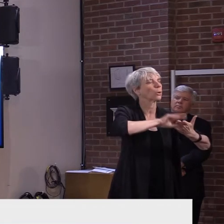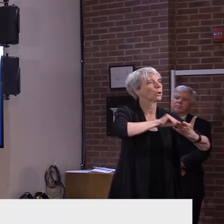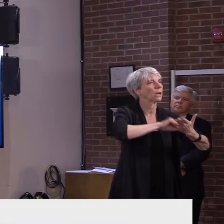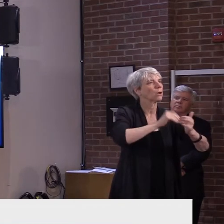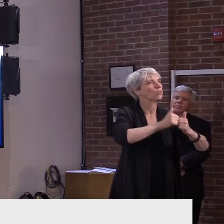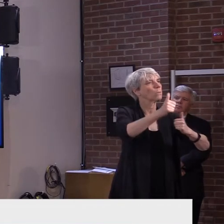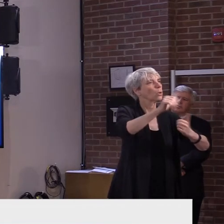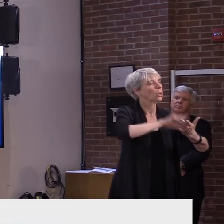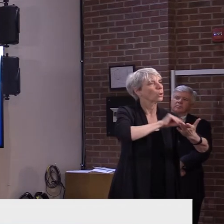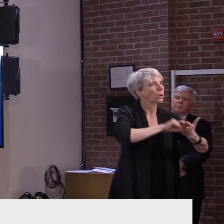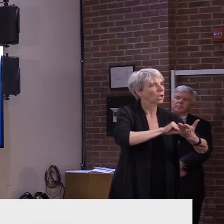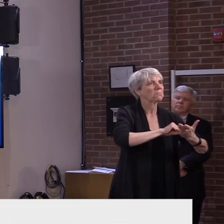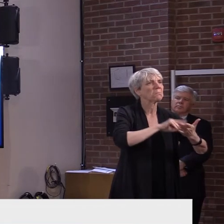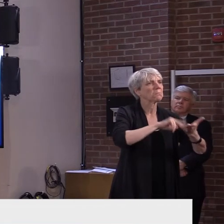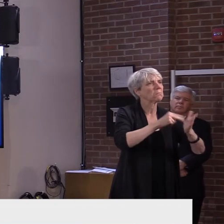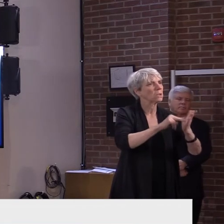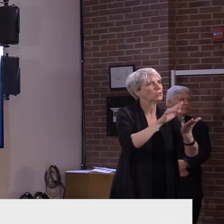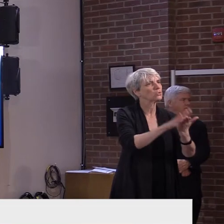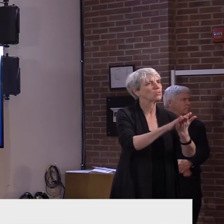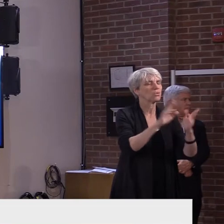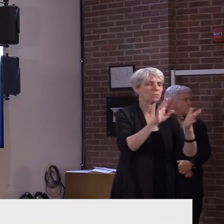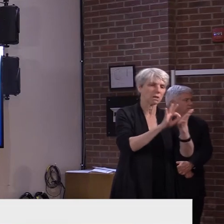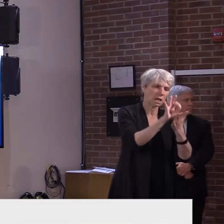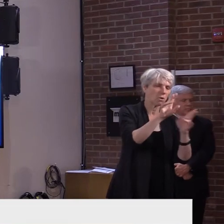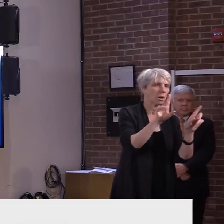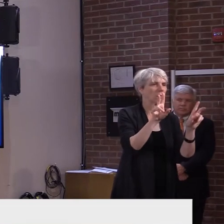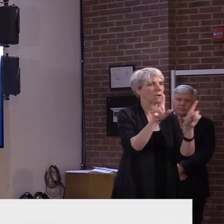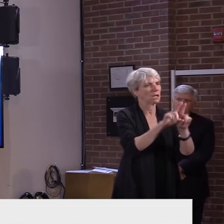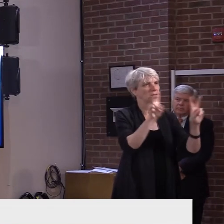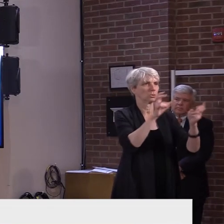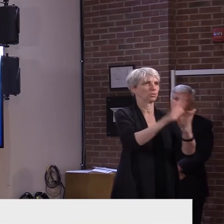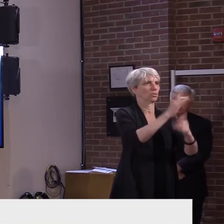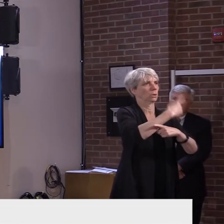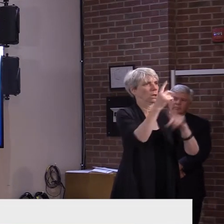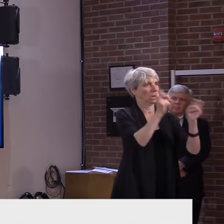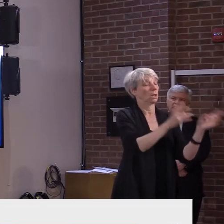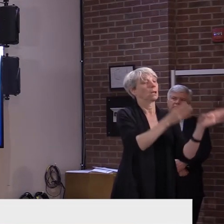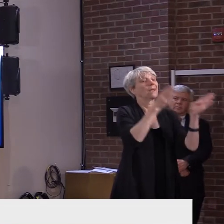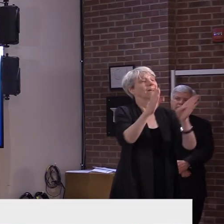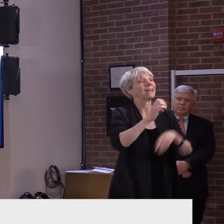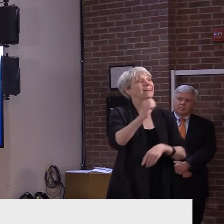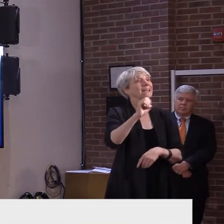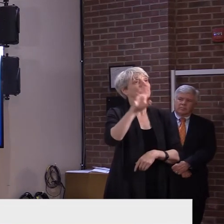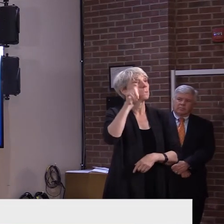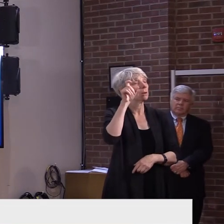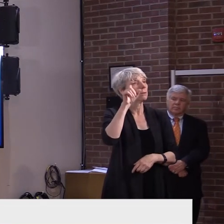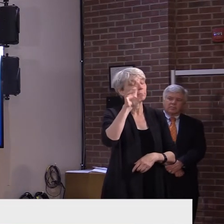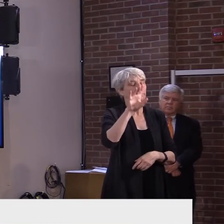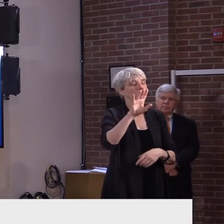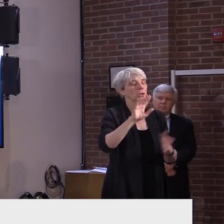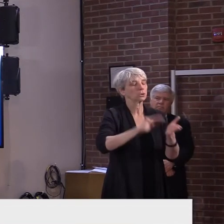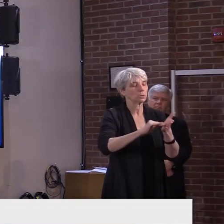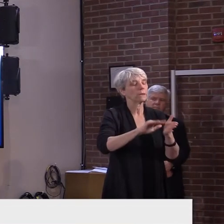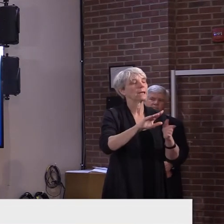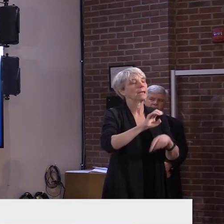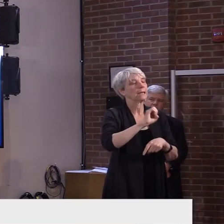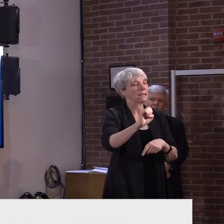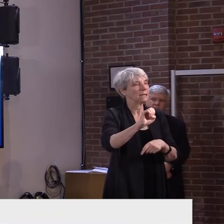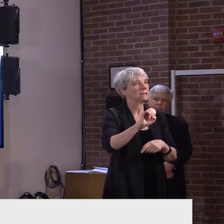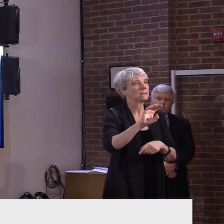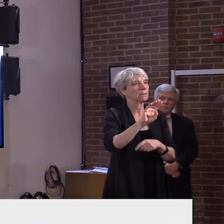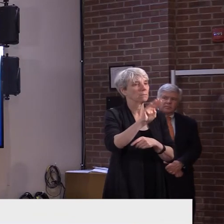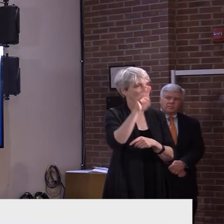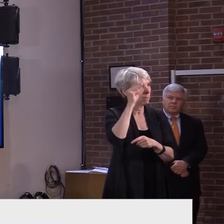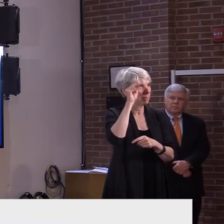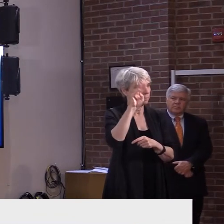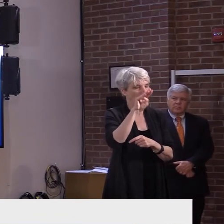as a whole would still count that as a session day for attendance. But in the case of East Montpelier, where the whole school goes remote, that necessarily